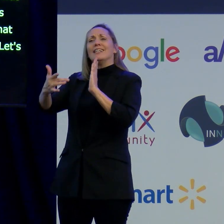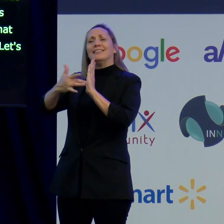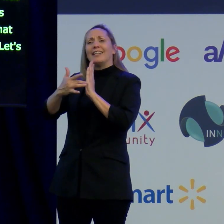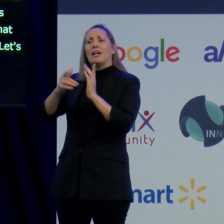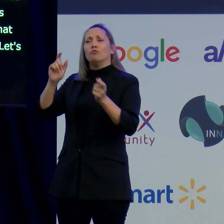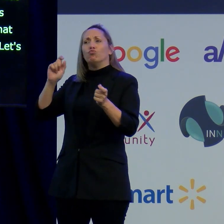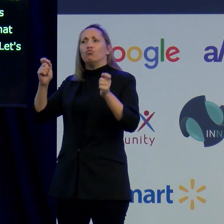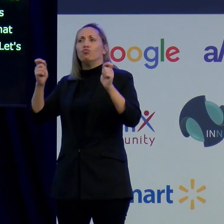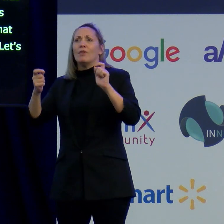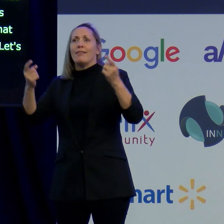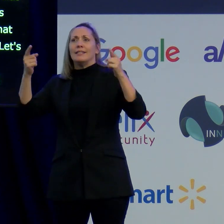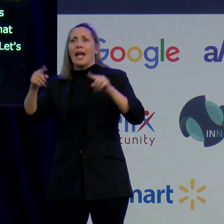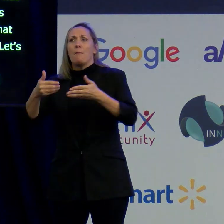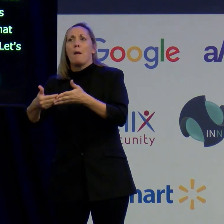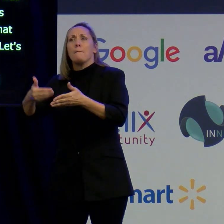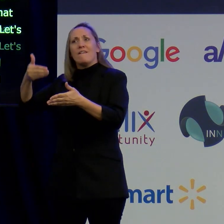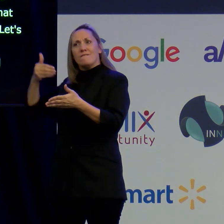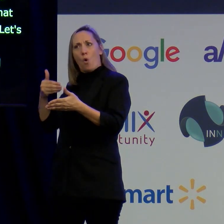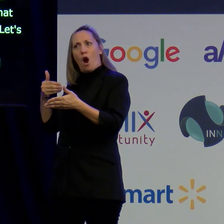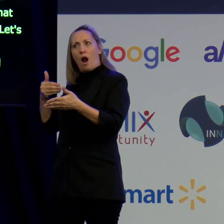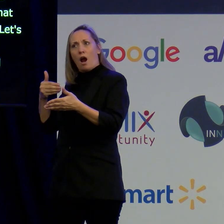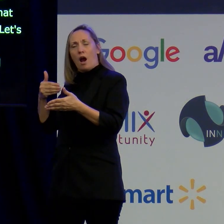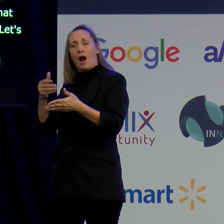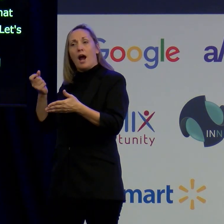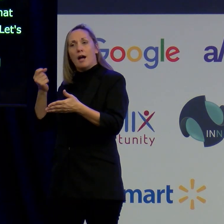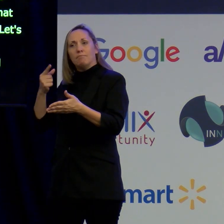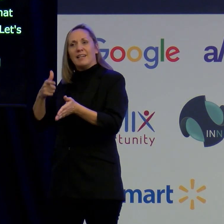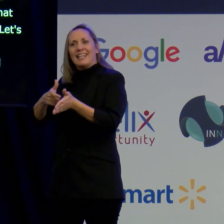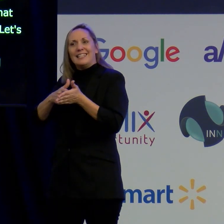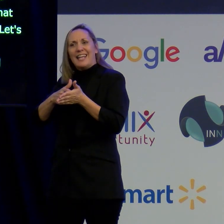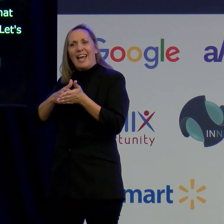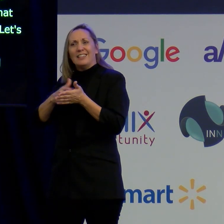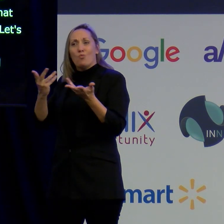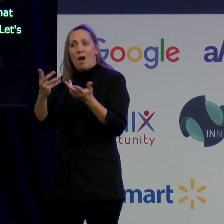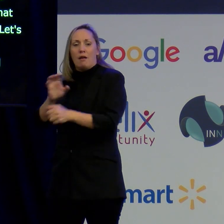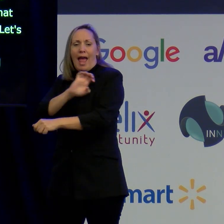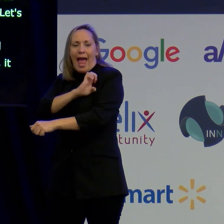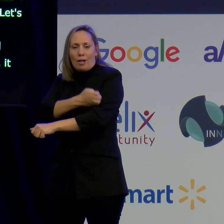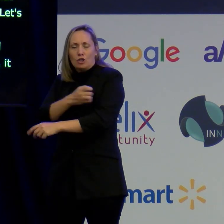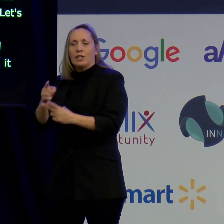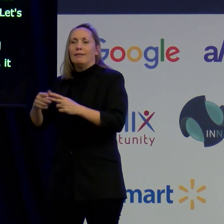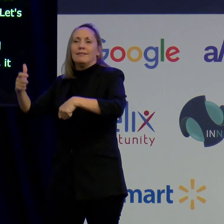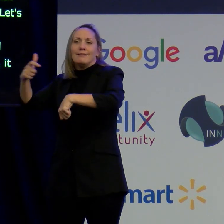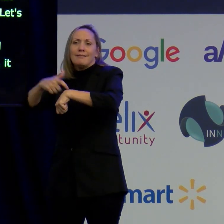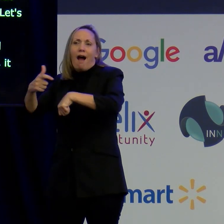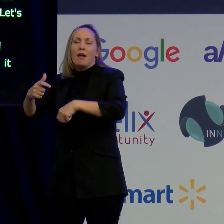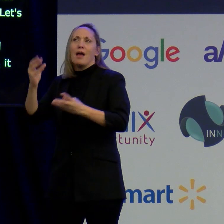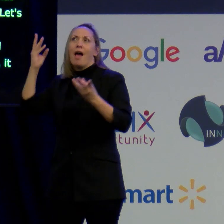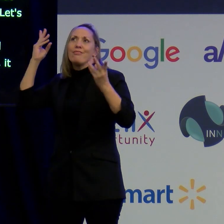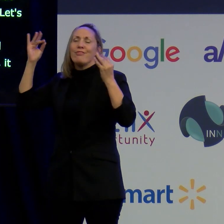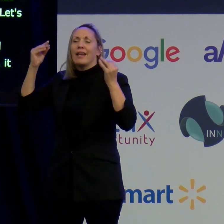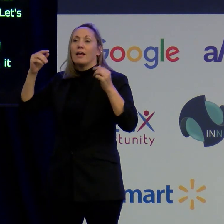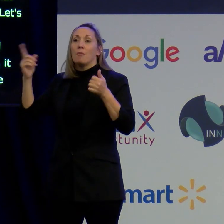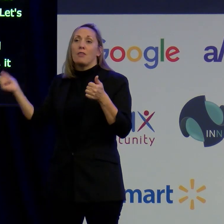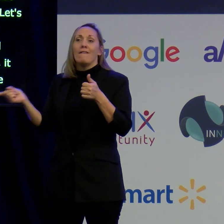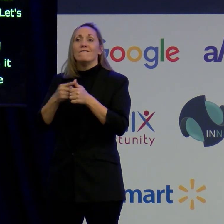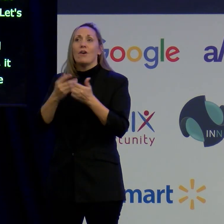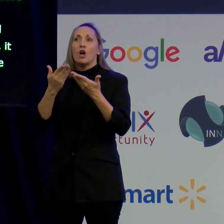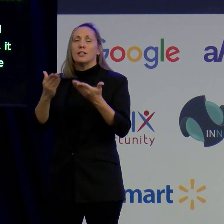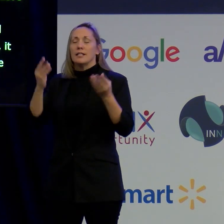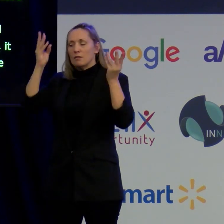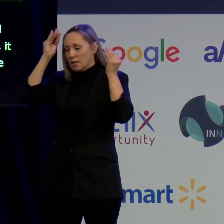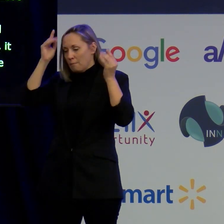that's happened before it, it takes energy, time, and thinking. But the first thing to do is to wallow in what this